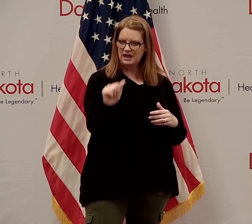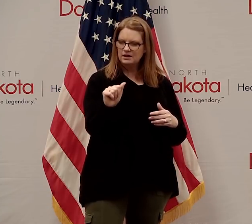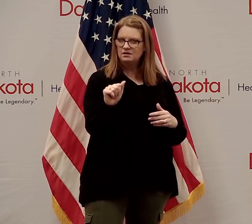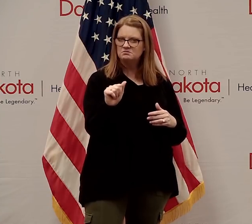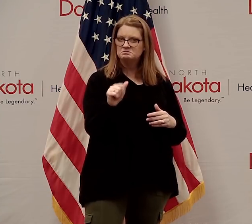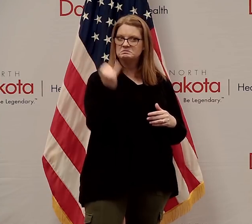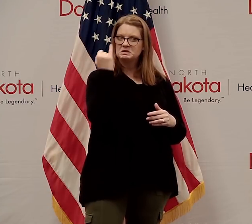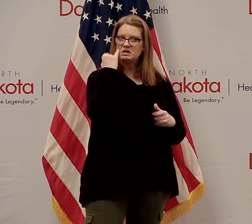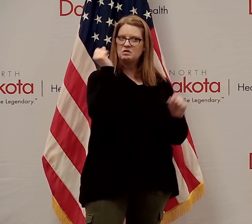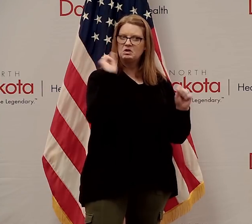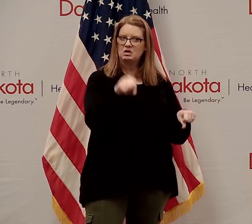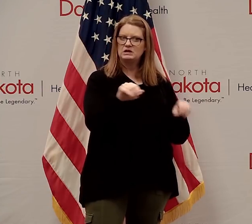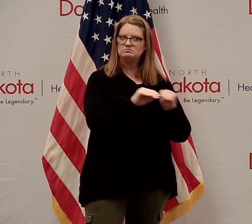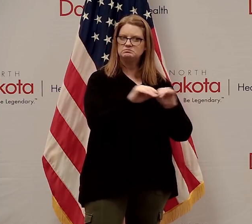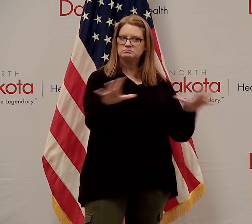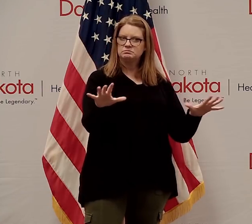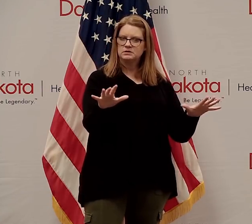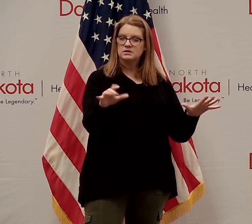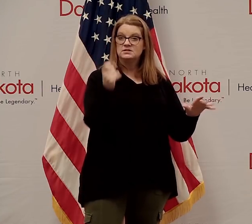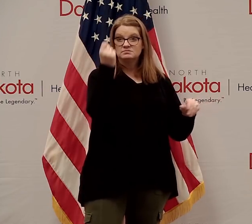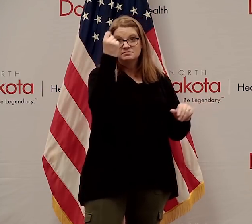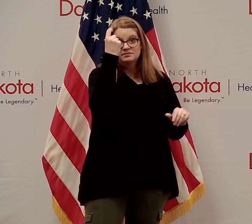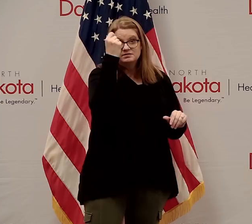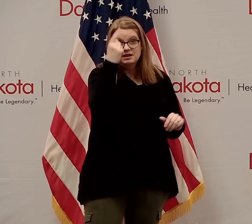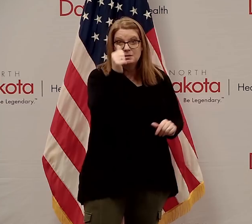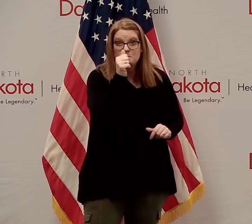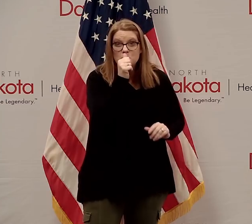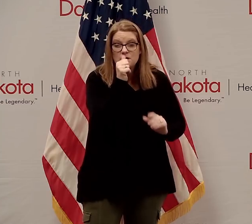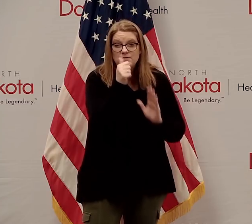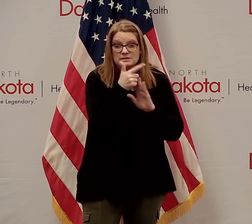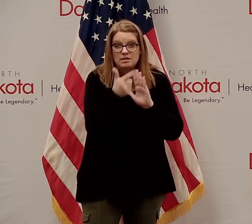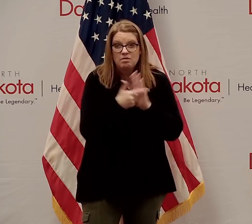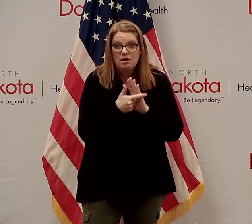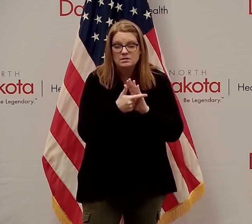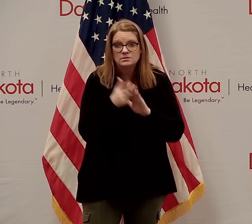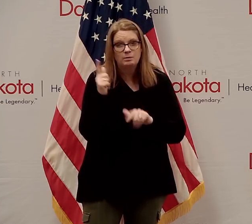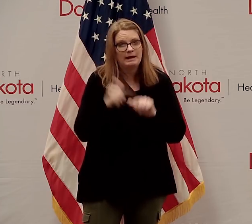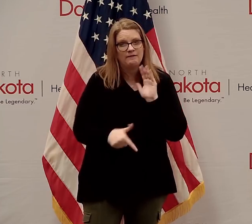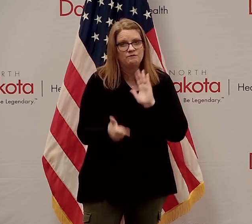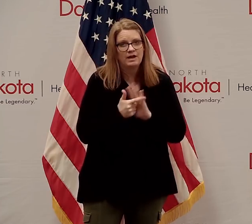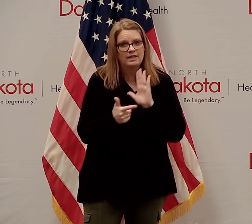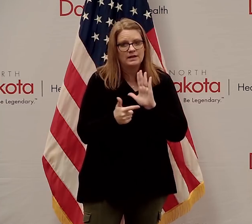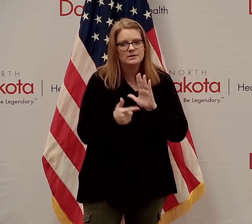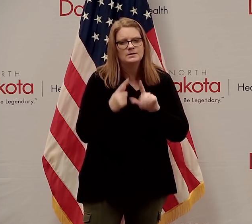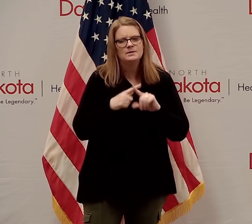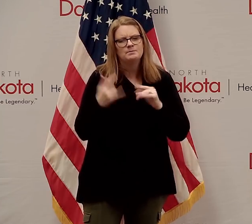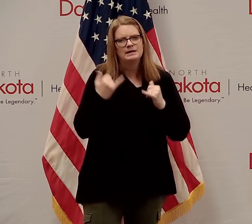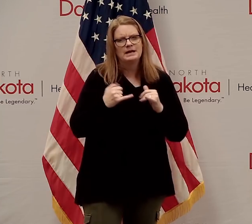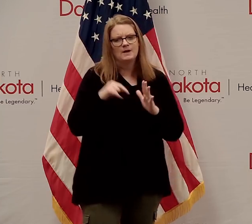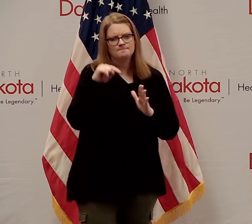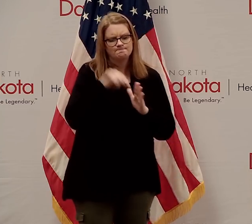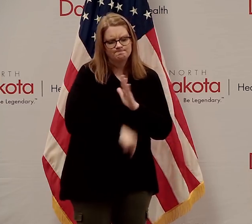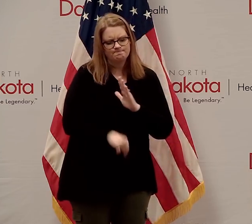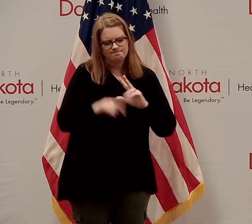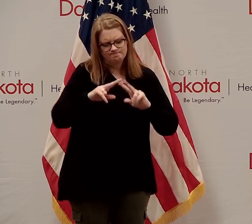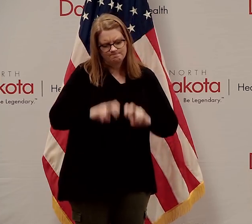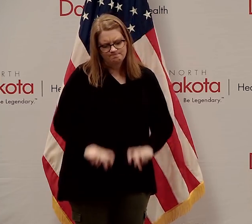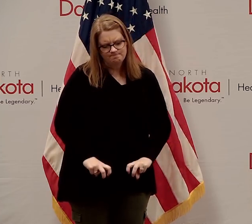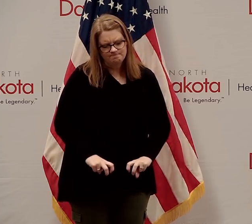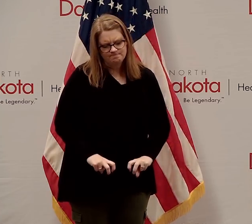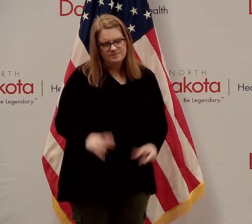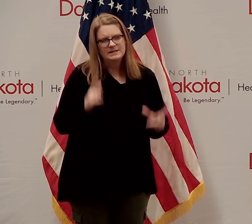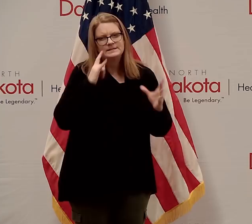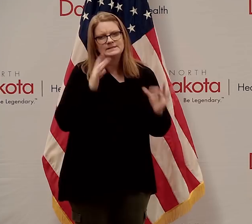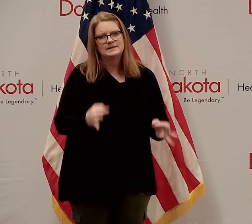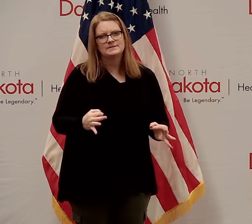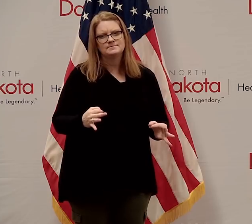weren't violating any privacy laws. Having taken a look at this more deeply, we've made a decision